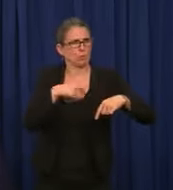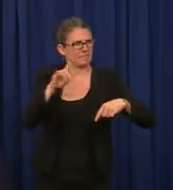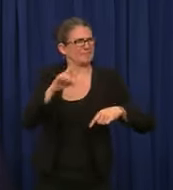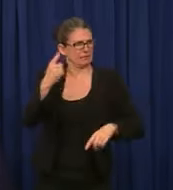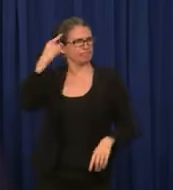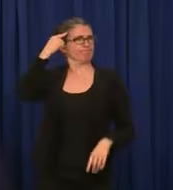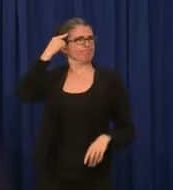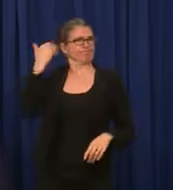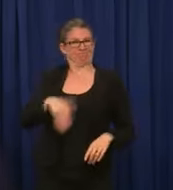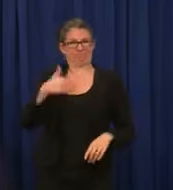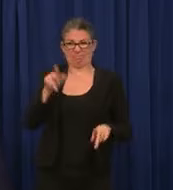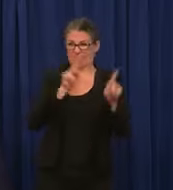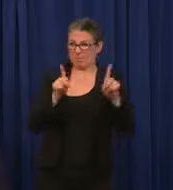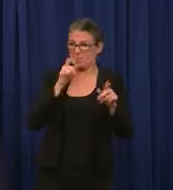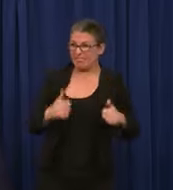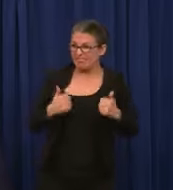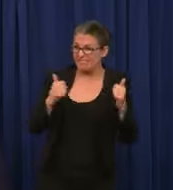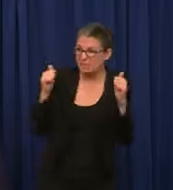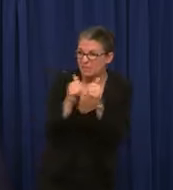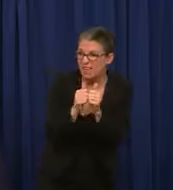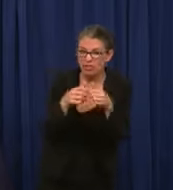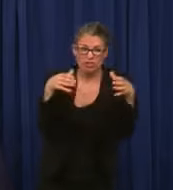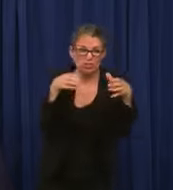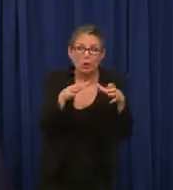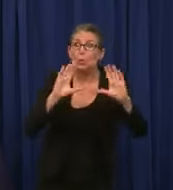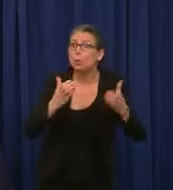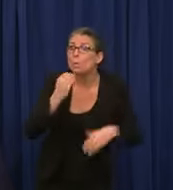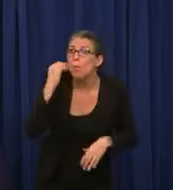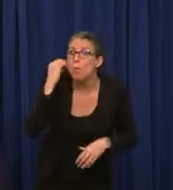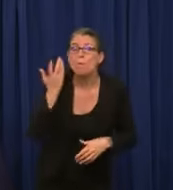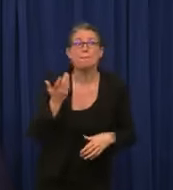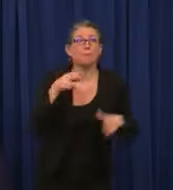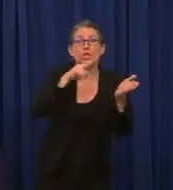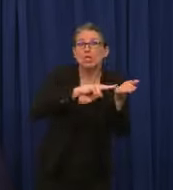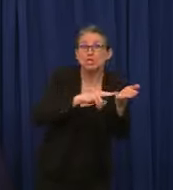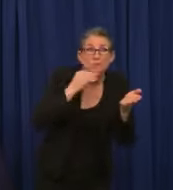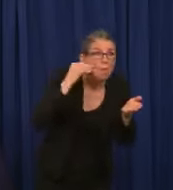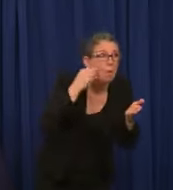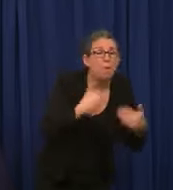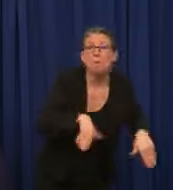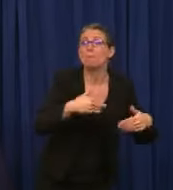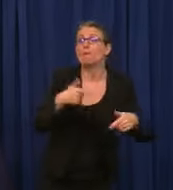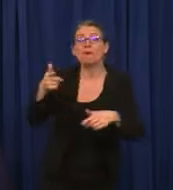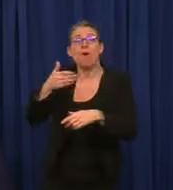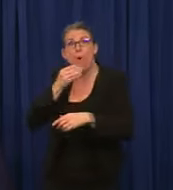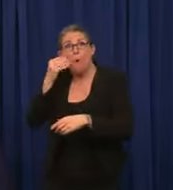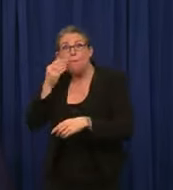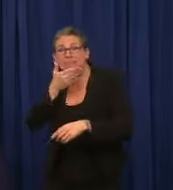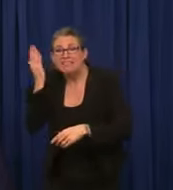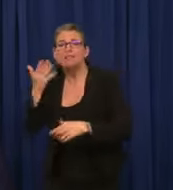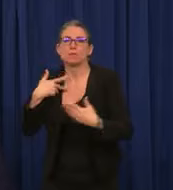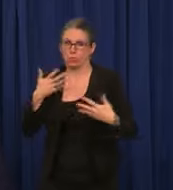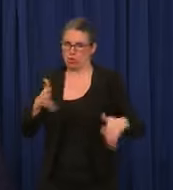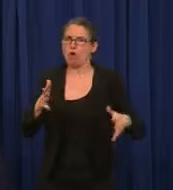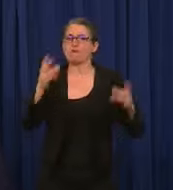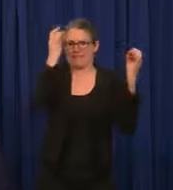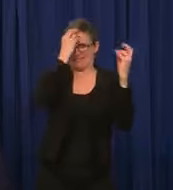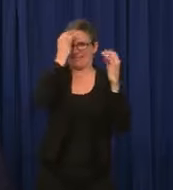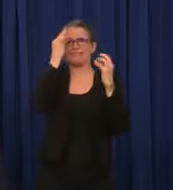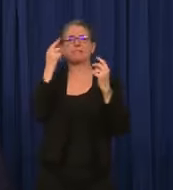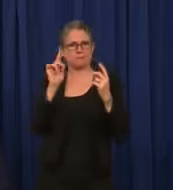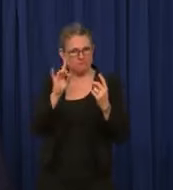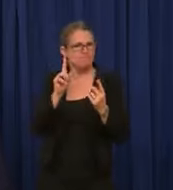top priorities. We've been meeting and working with city officials as well as social service providers across the